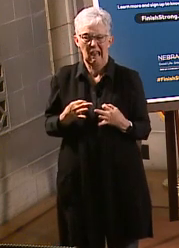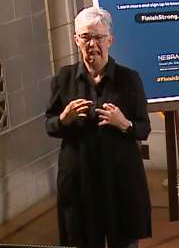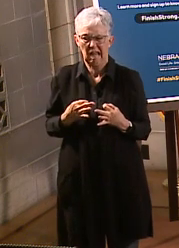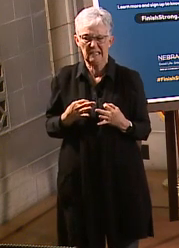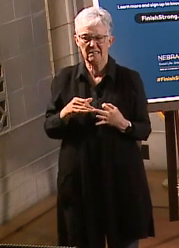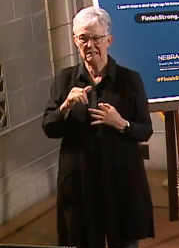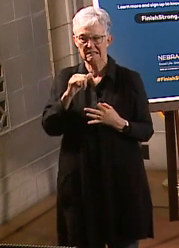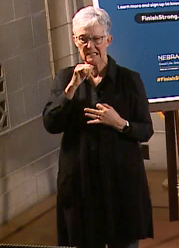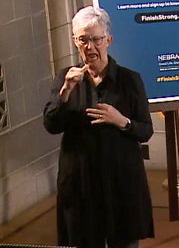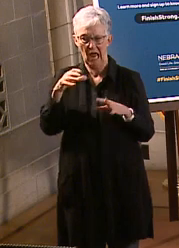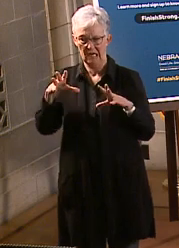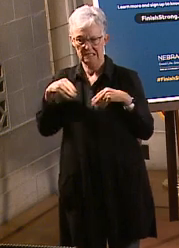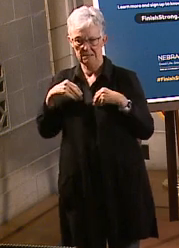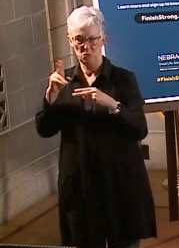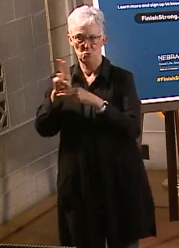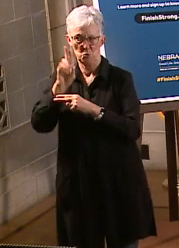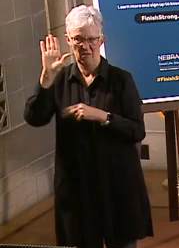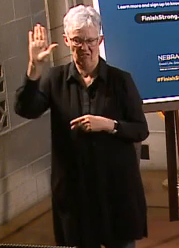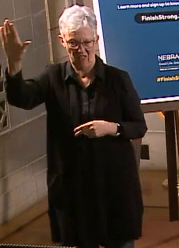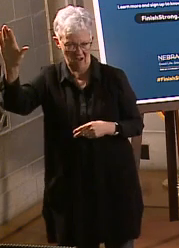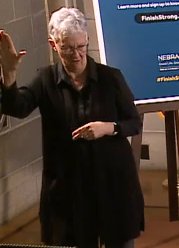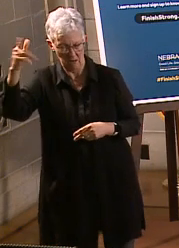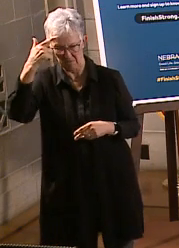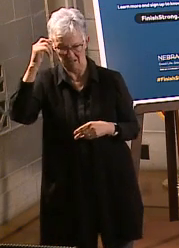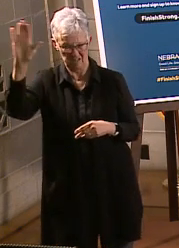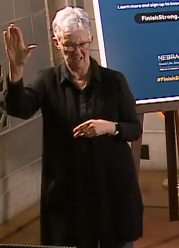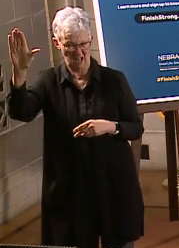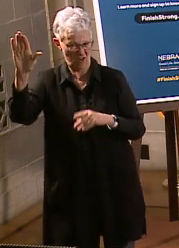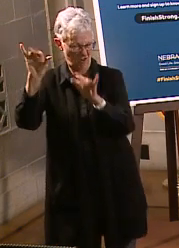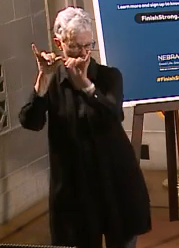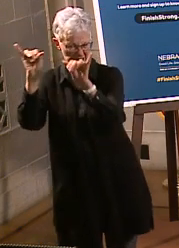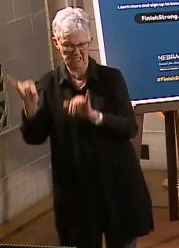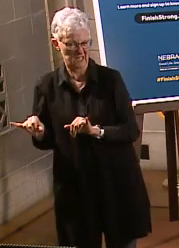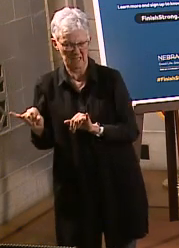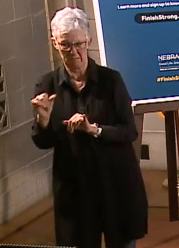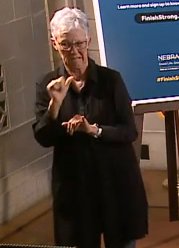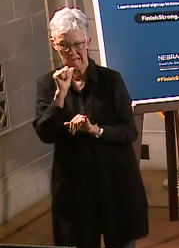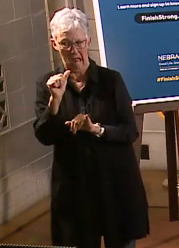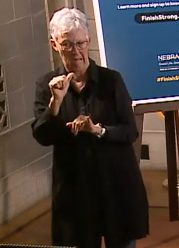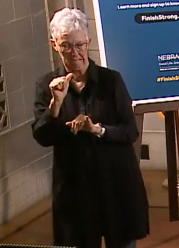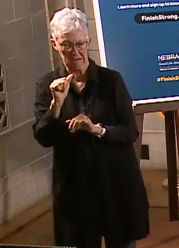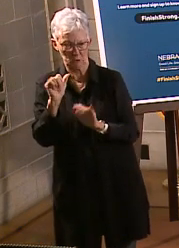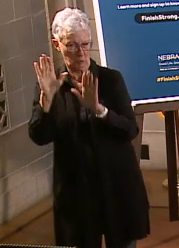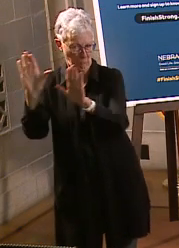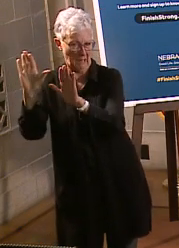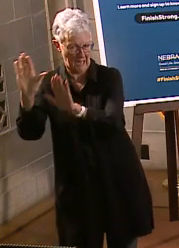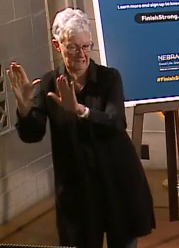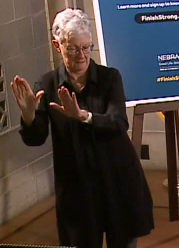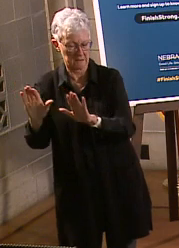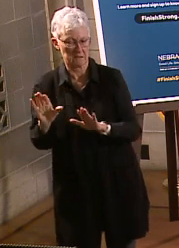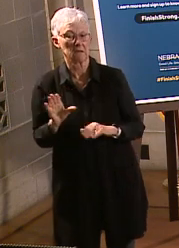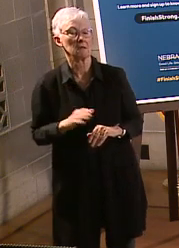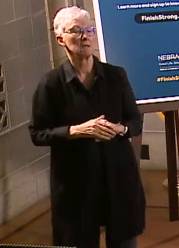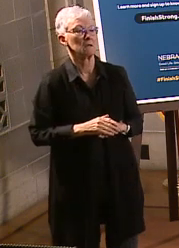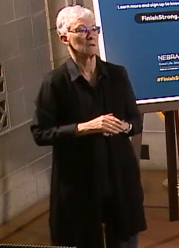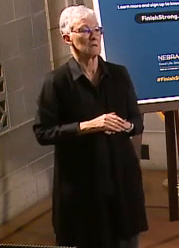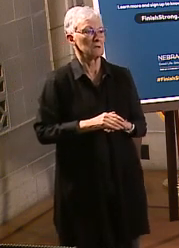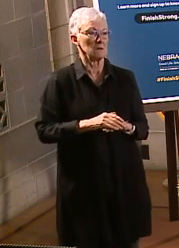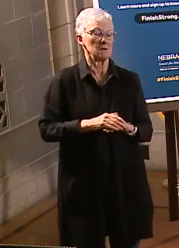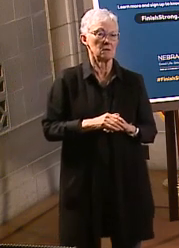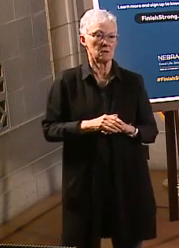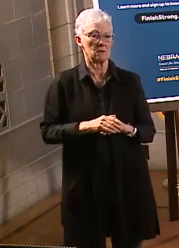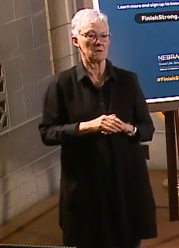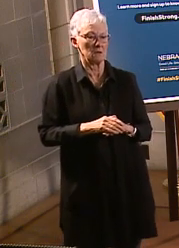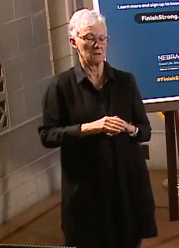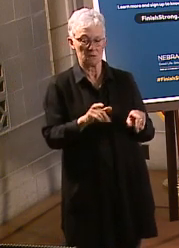unstable. So if you look around some of these other states that maybe went with that, they may be reconsidering that decision right now.